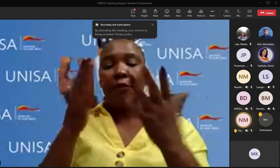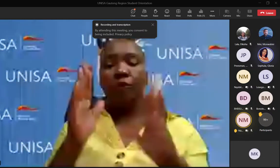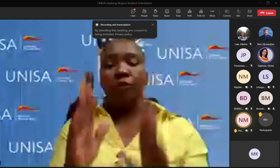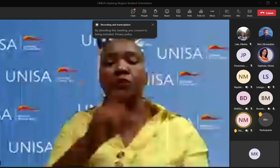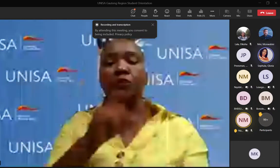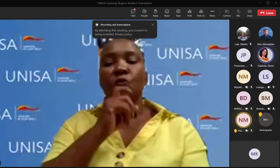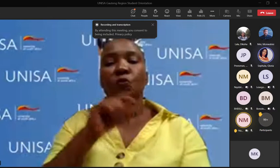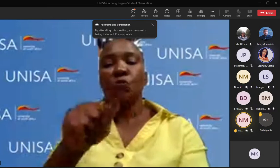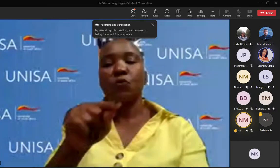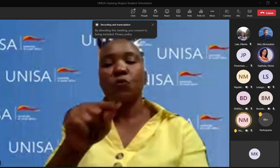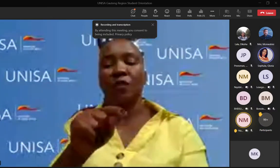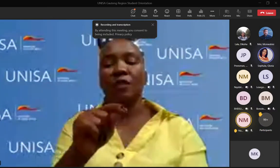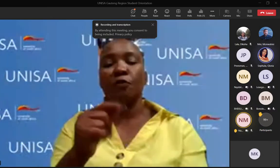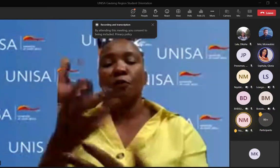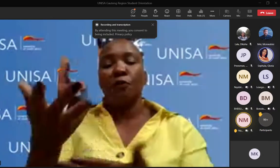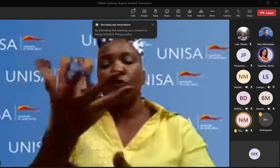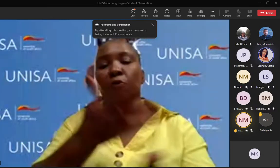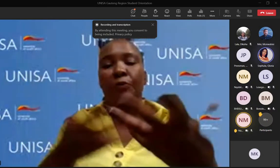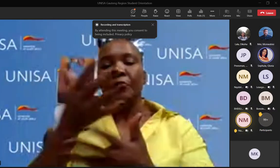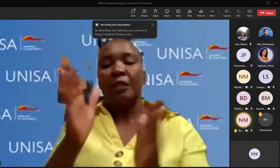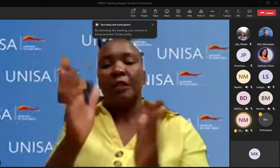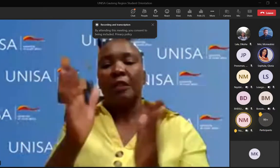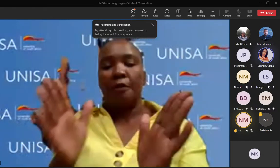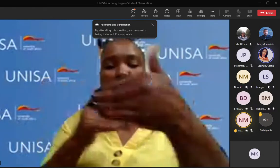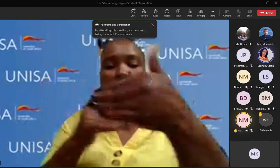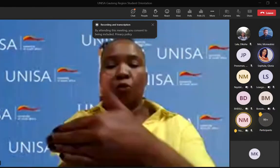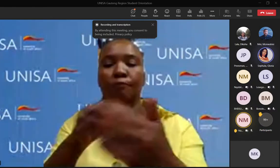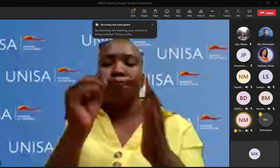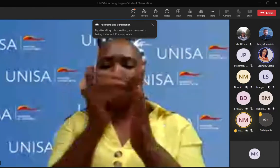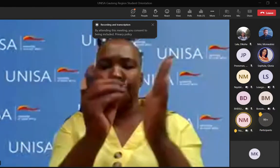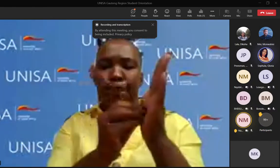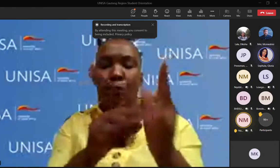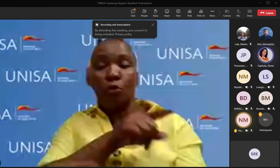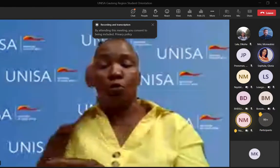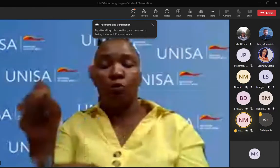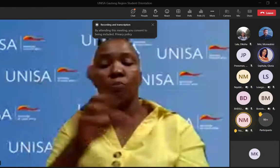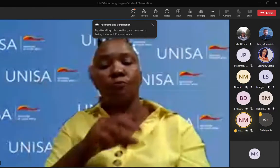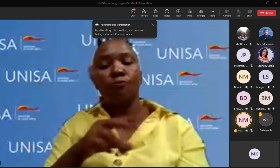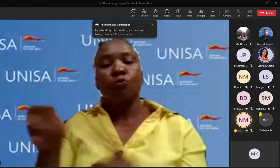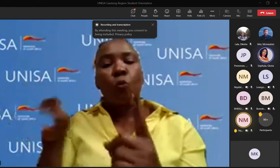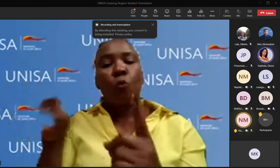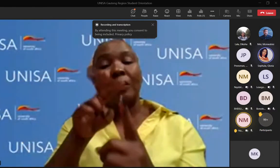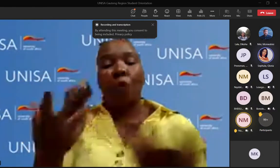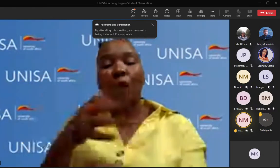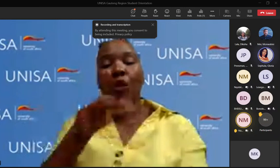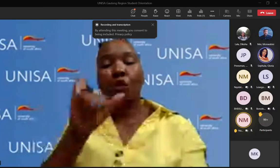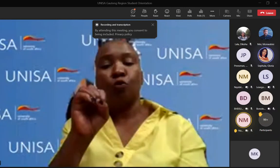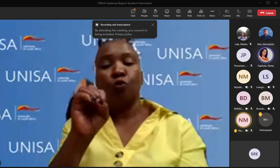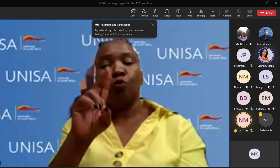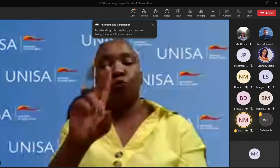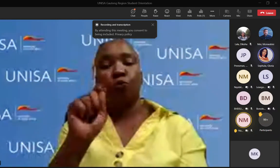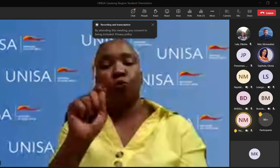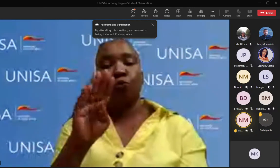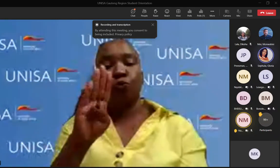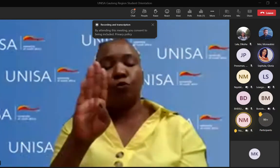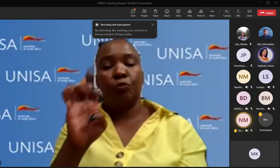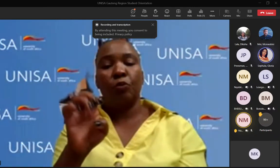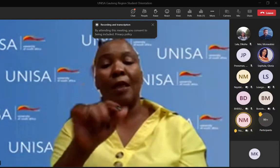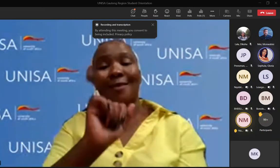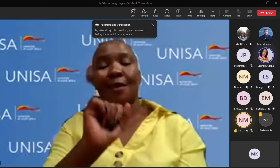of the chat even those who are also watching on YouTube to write the questions they their questions will be